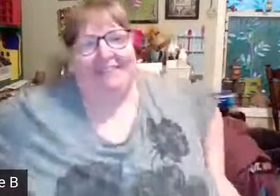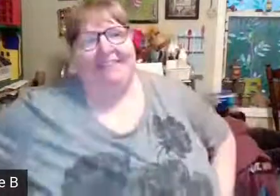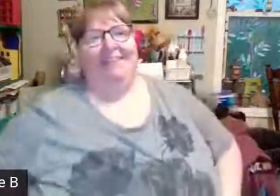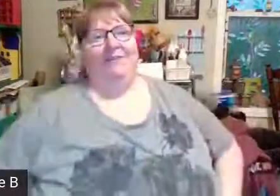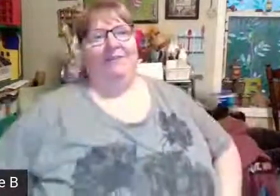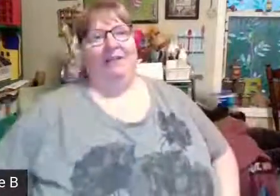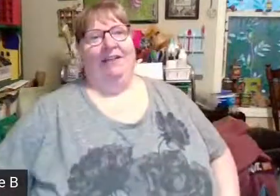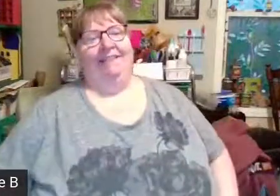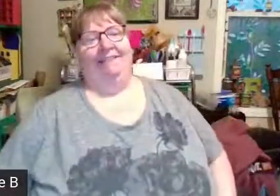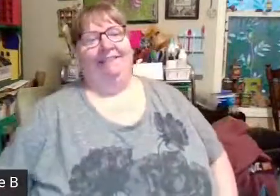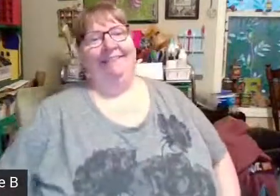But